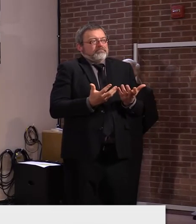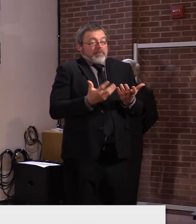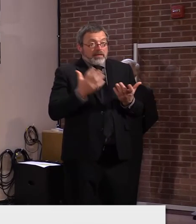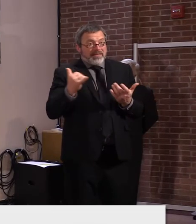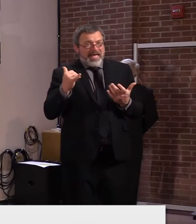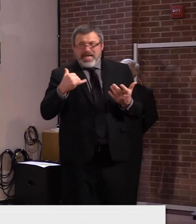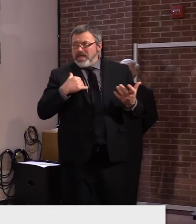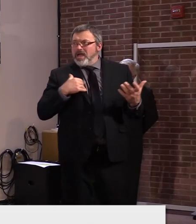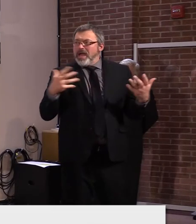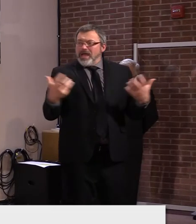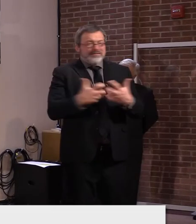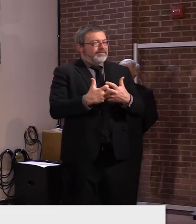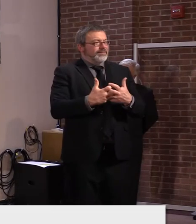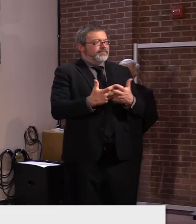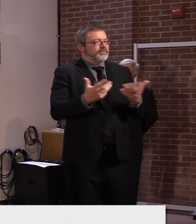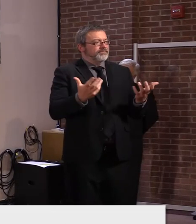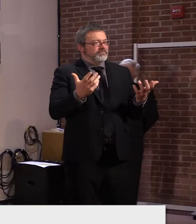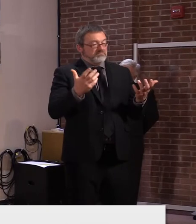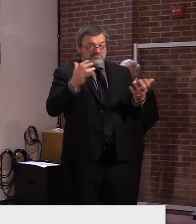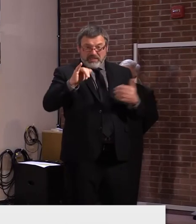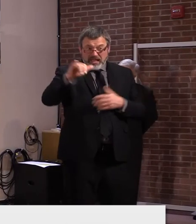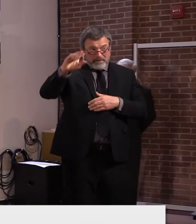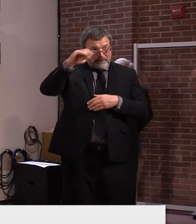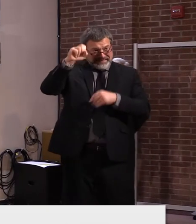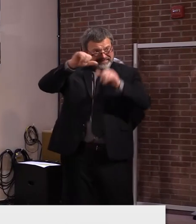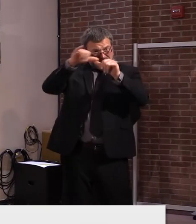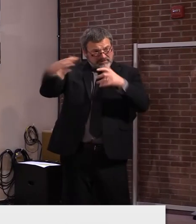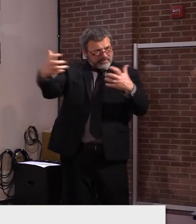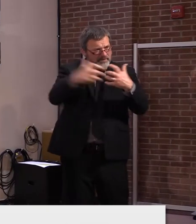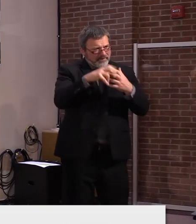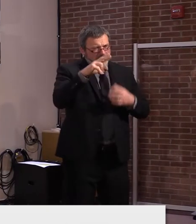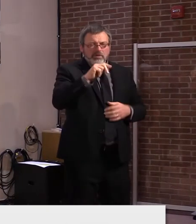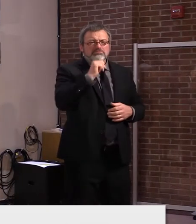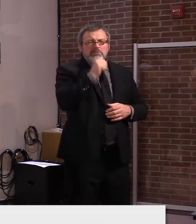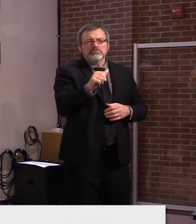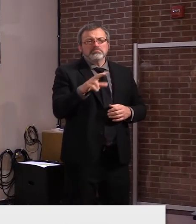could rely on a contractor to ramp up this strategy.